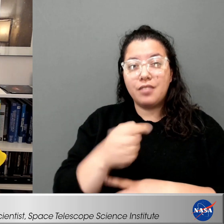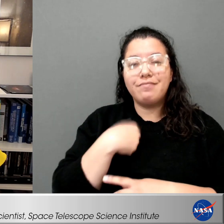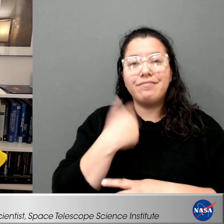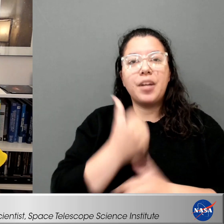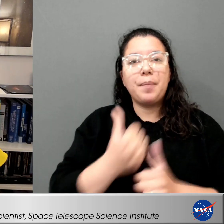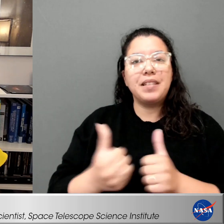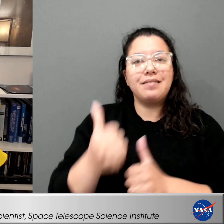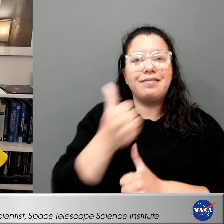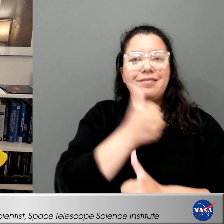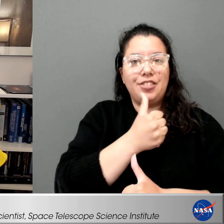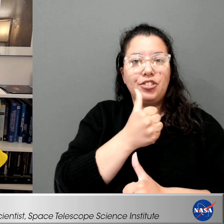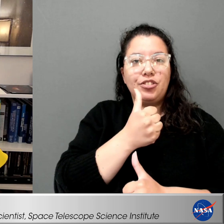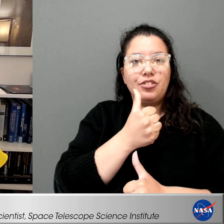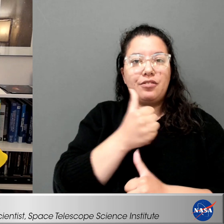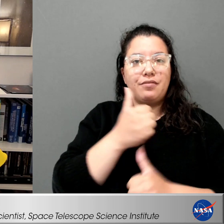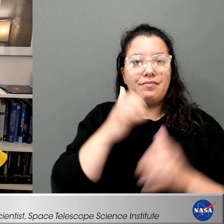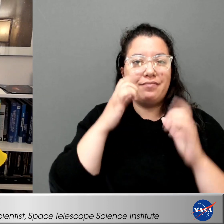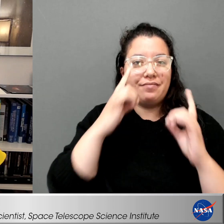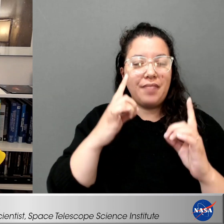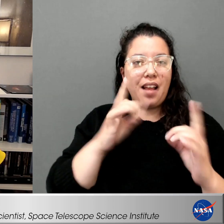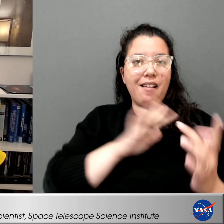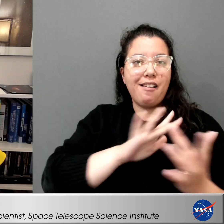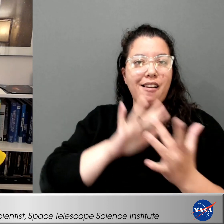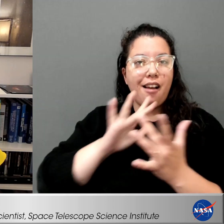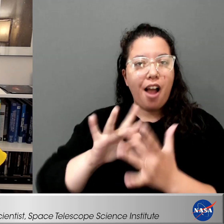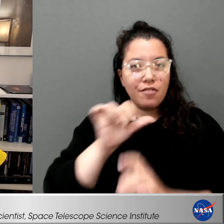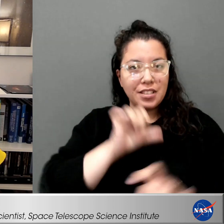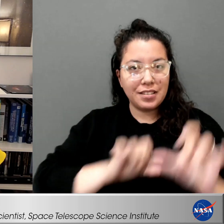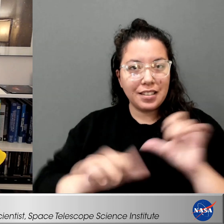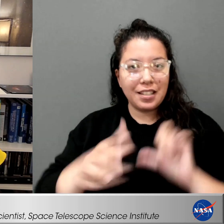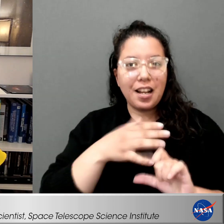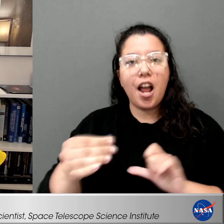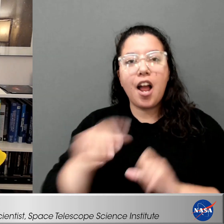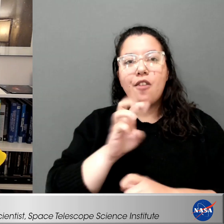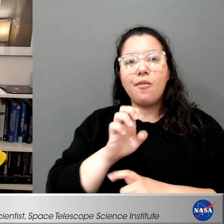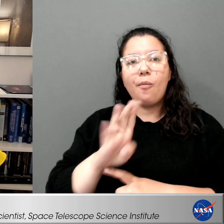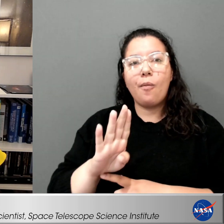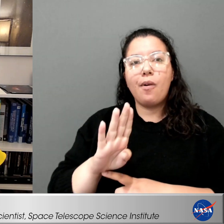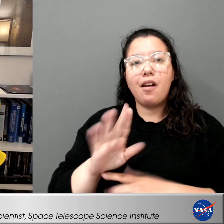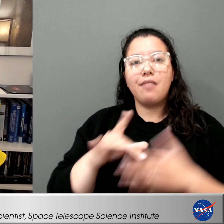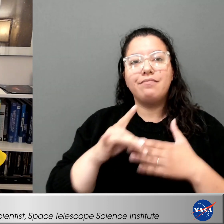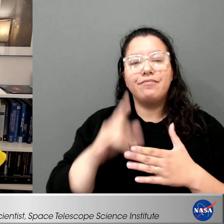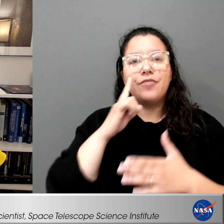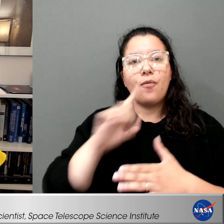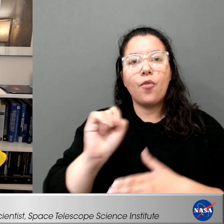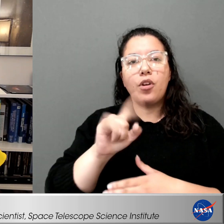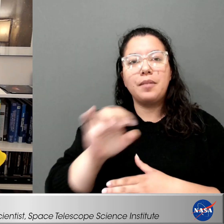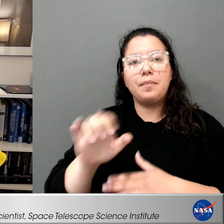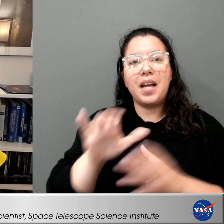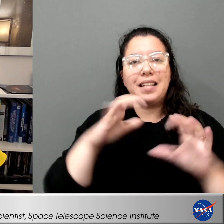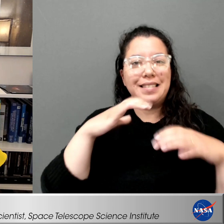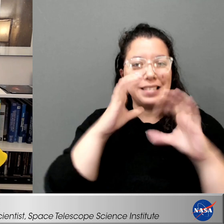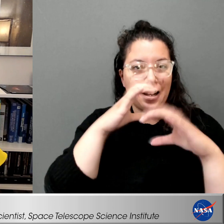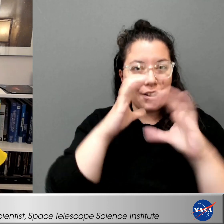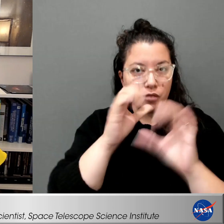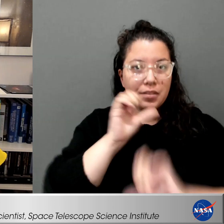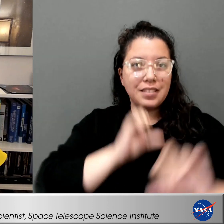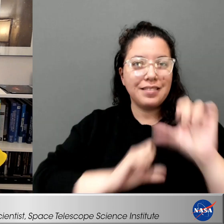Outreach Scientist and the incoming Web Science Communications Lead at the Space Telescope Science Institute in Baltimore,